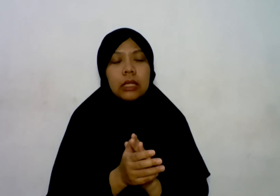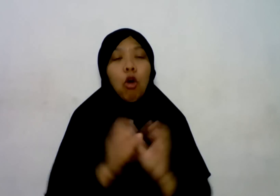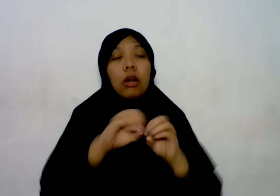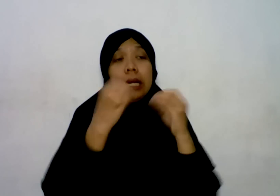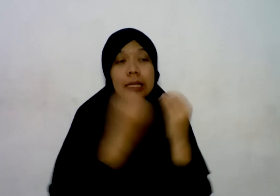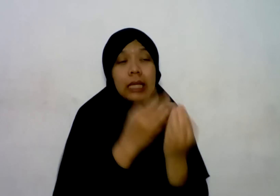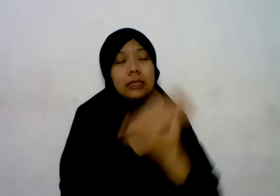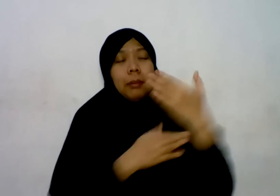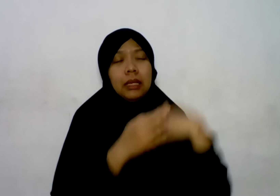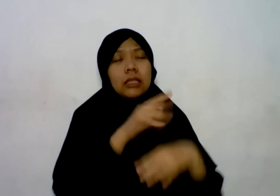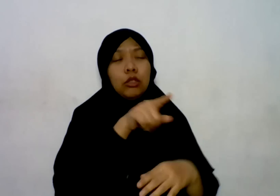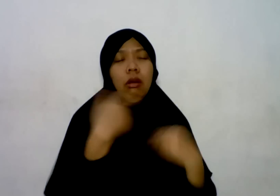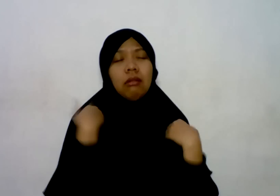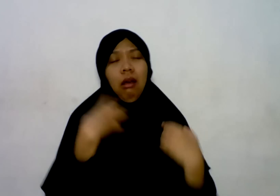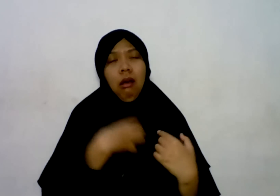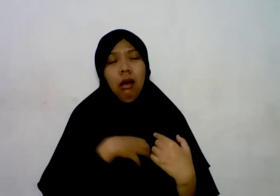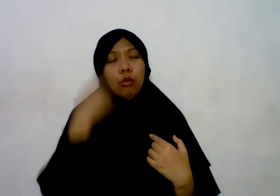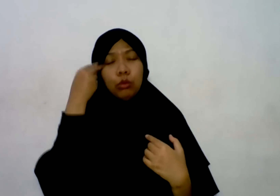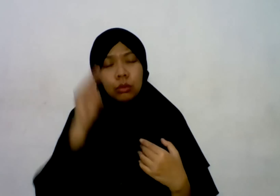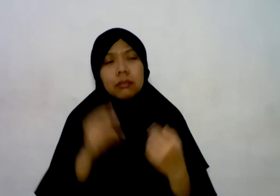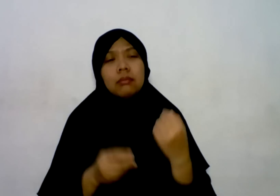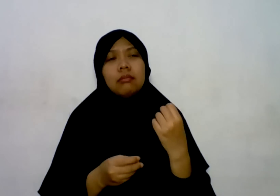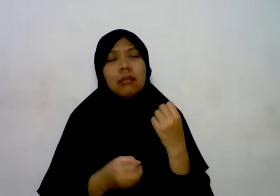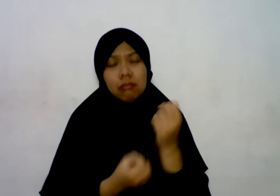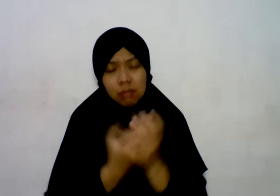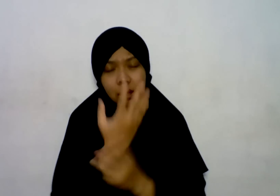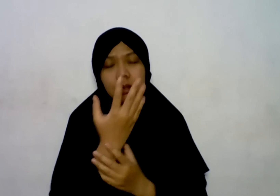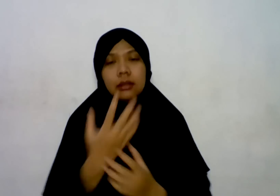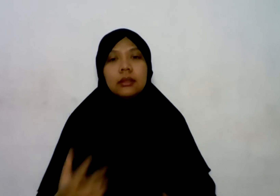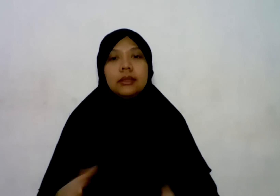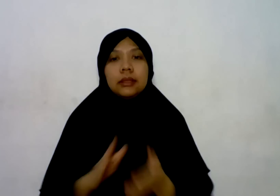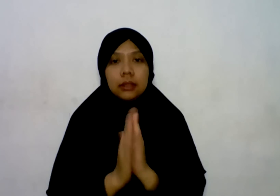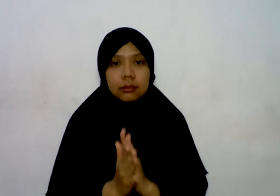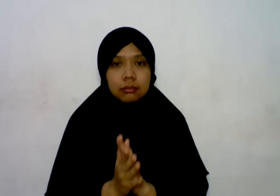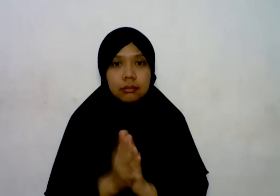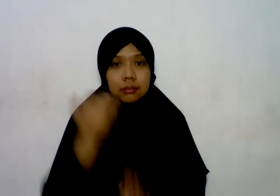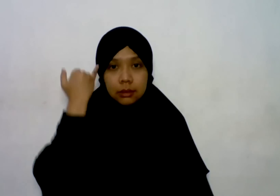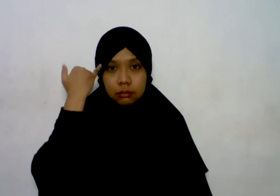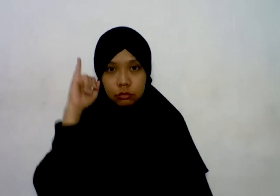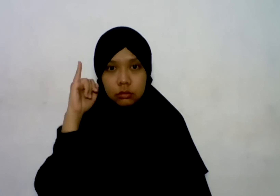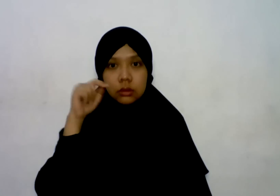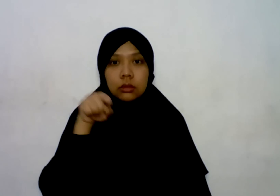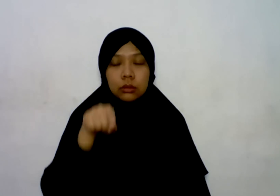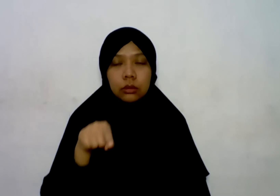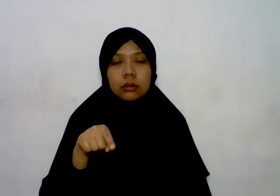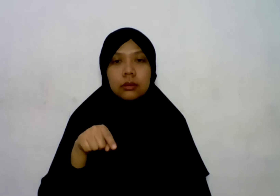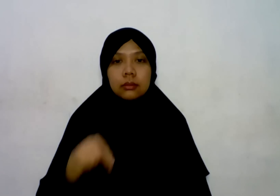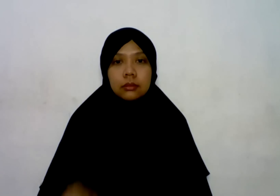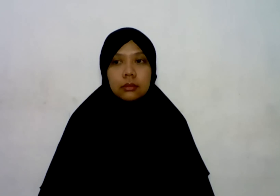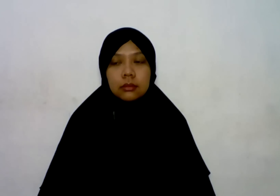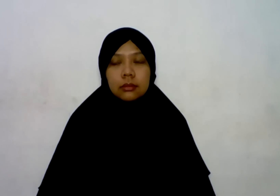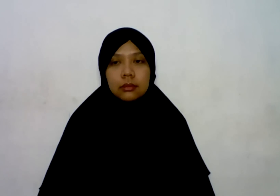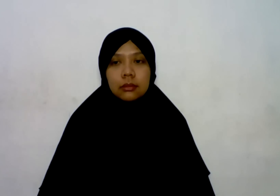So, you know, this is not the worst knowledge is created only in